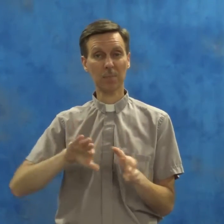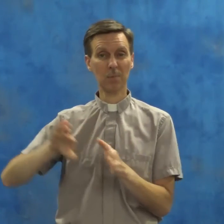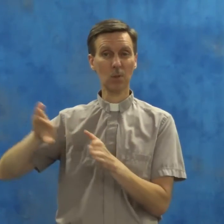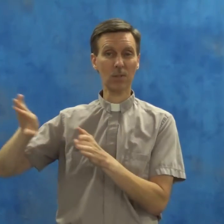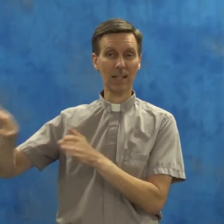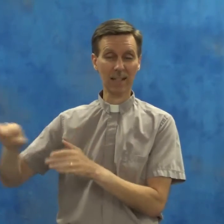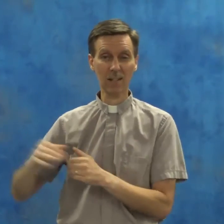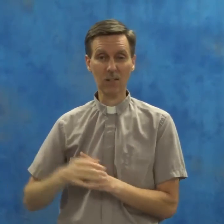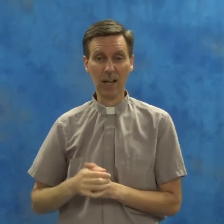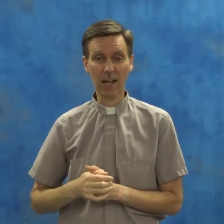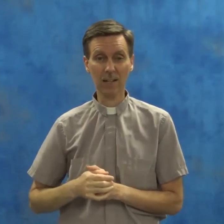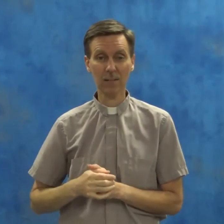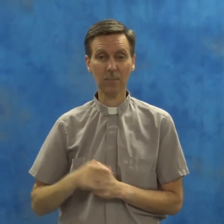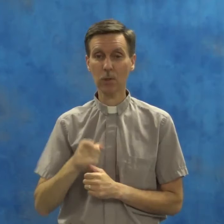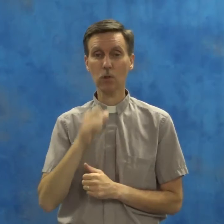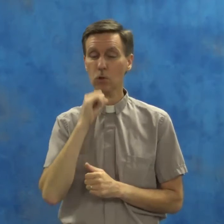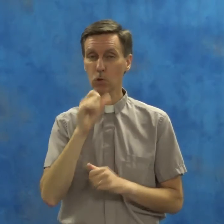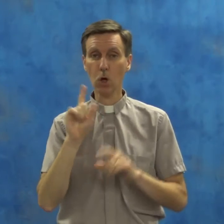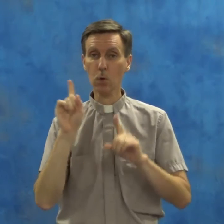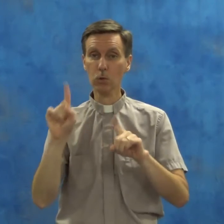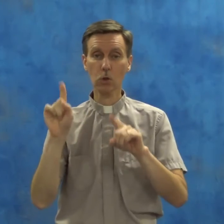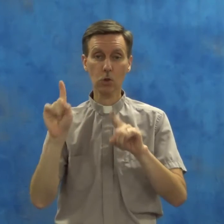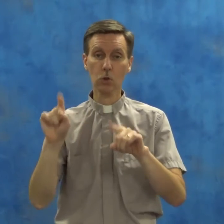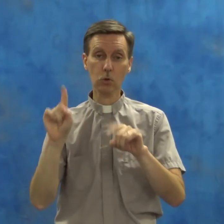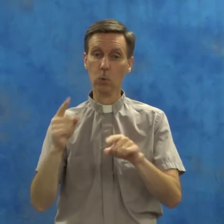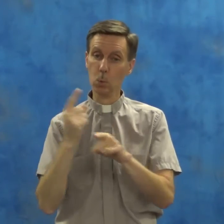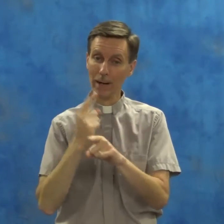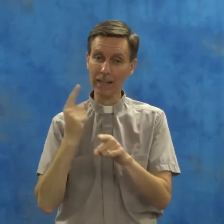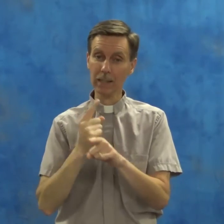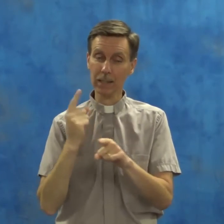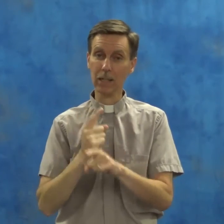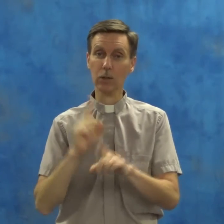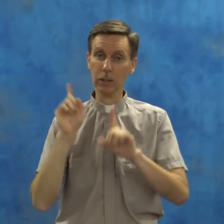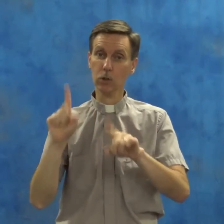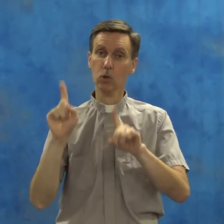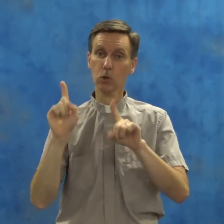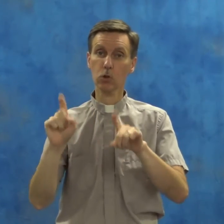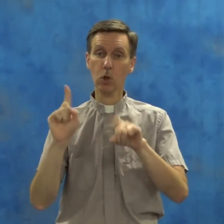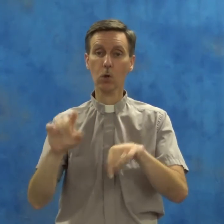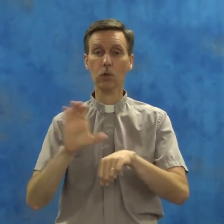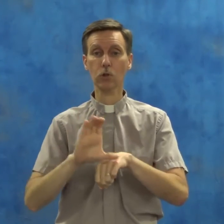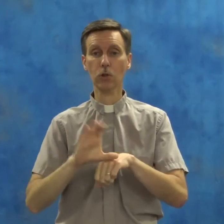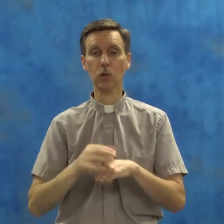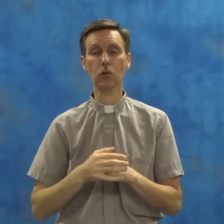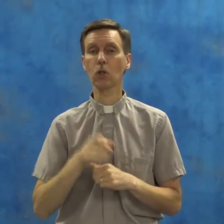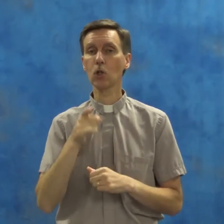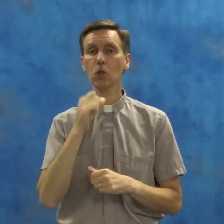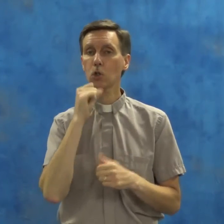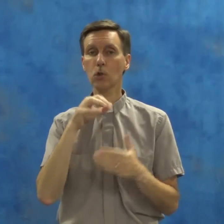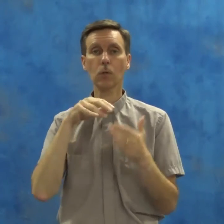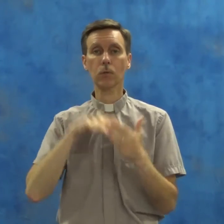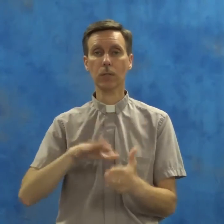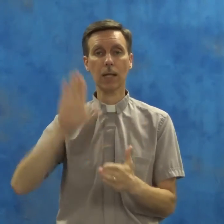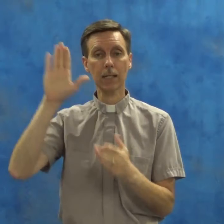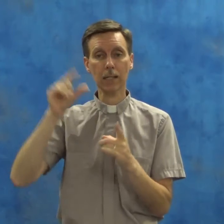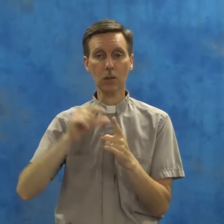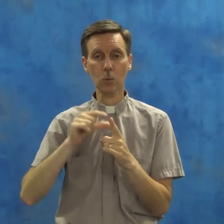you set that aside, you don't regularly go to church, you don't study his